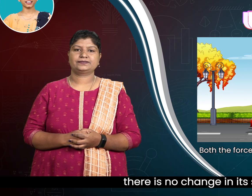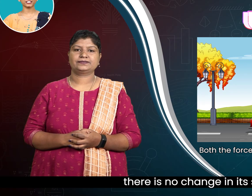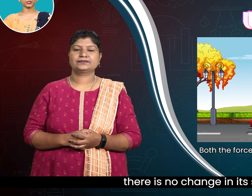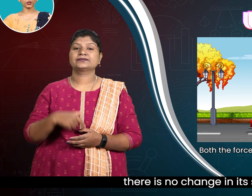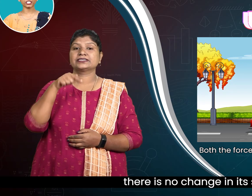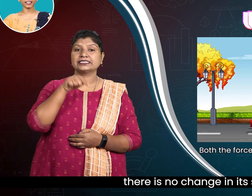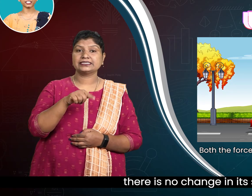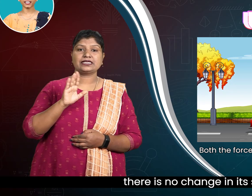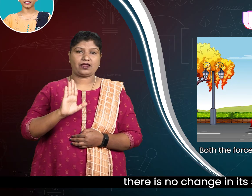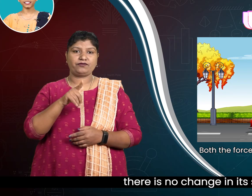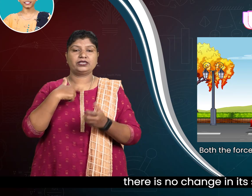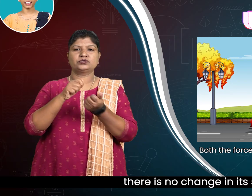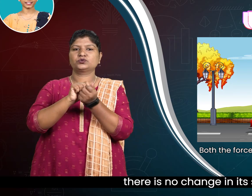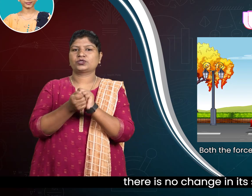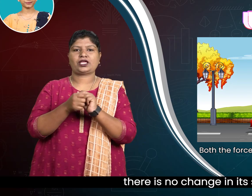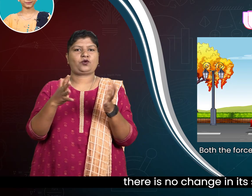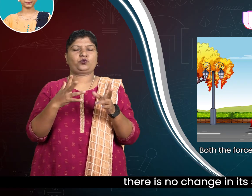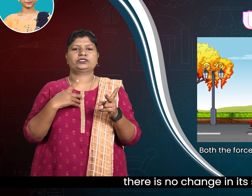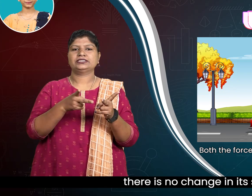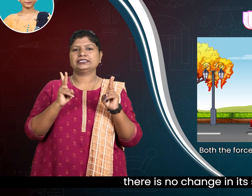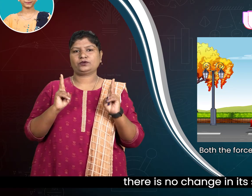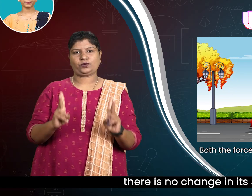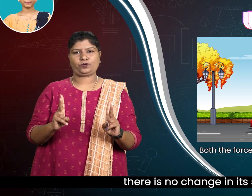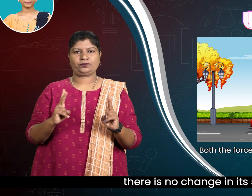Hence, there is no change in its state.